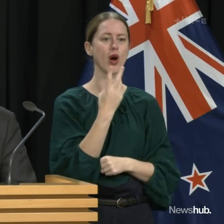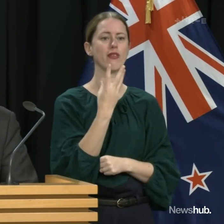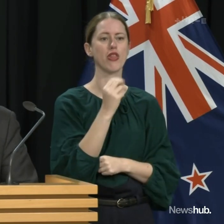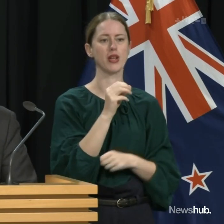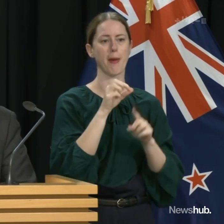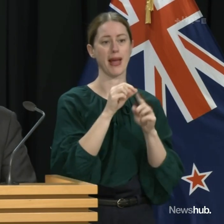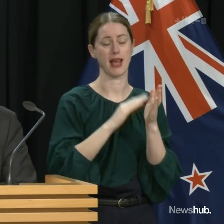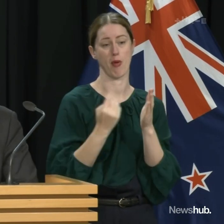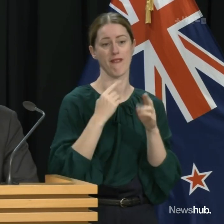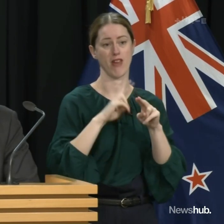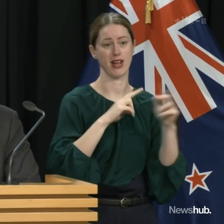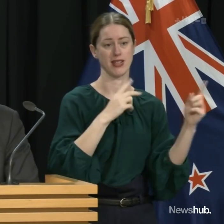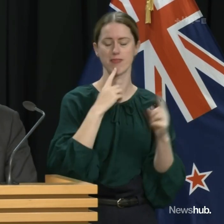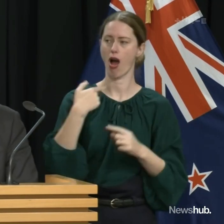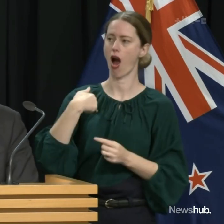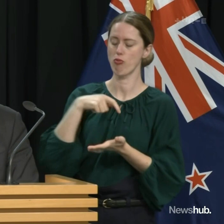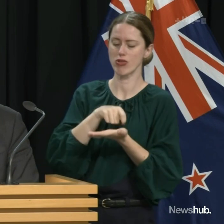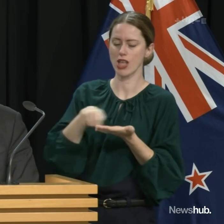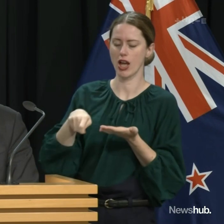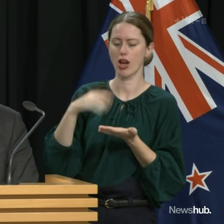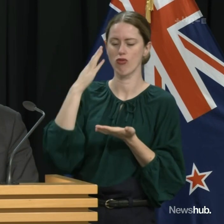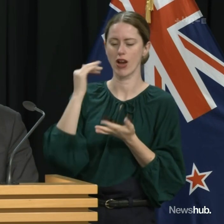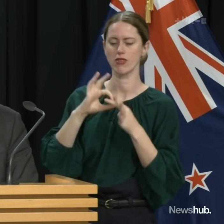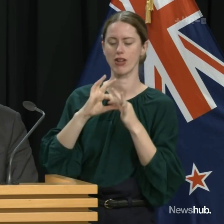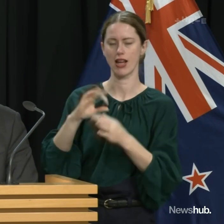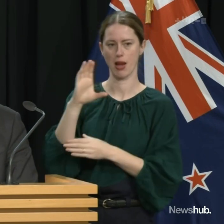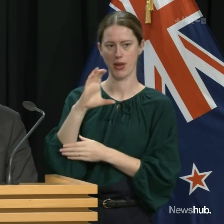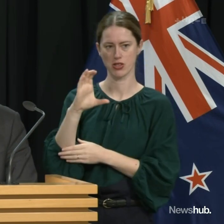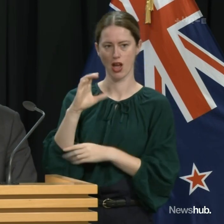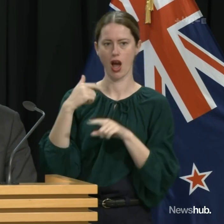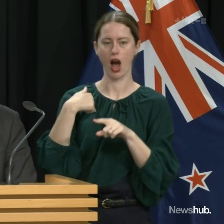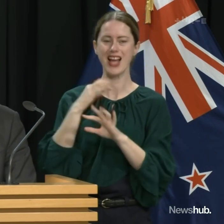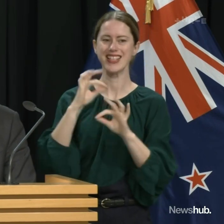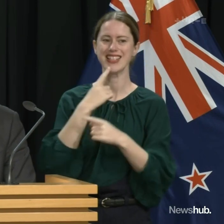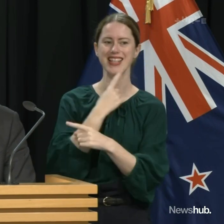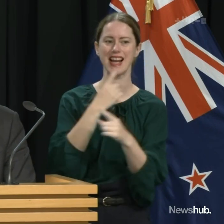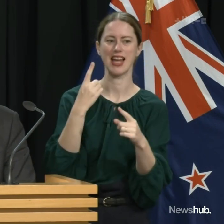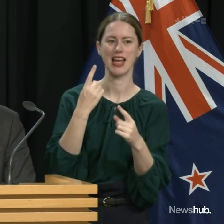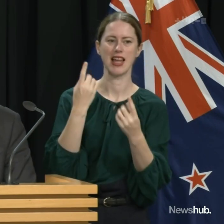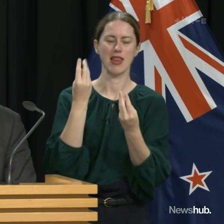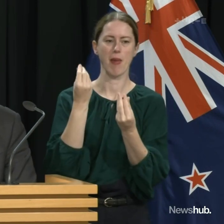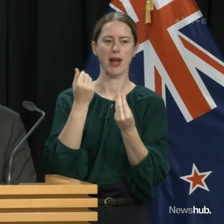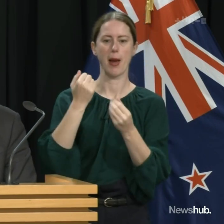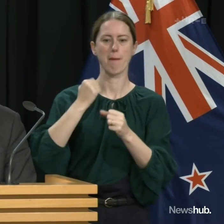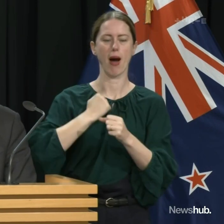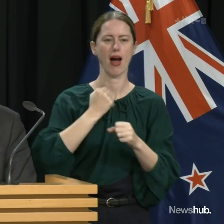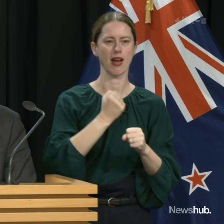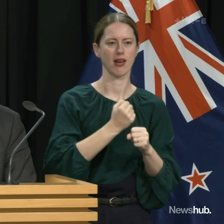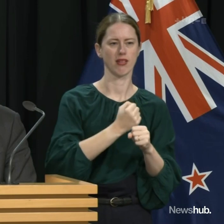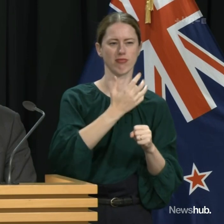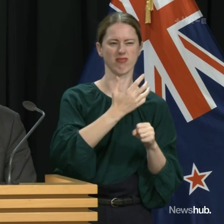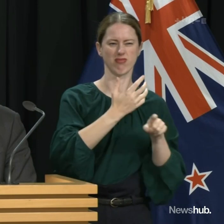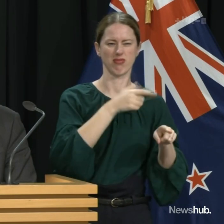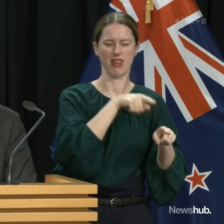12:30 p.m. on Friday. It says, I am resigning as the Race Relations Commissioner as I didn't declare the amount of money my gold investments was receiving